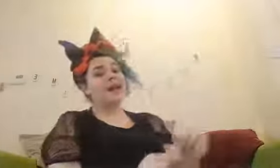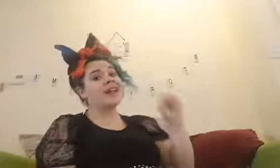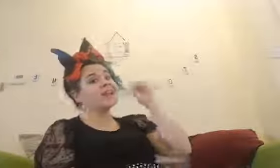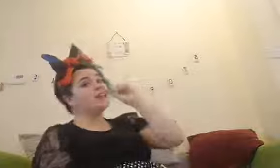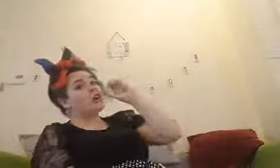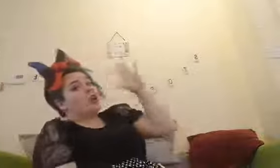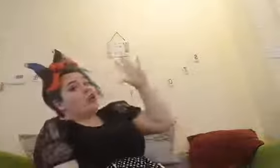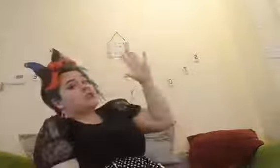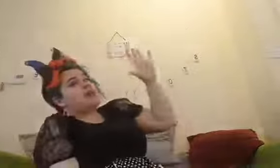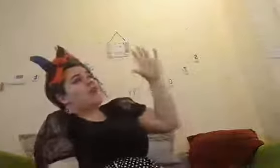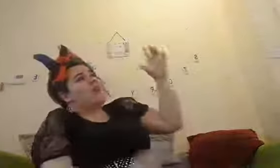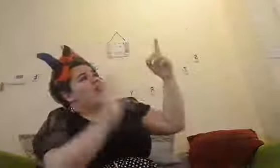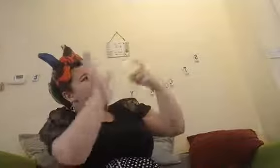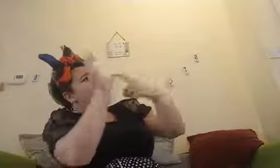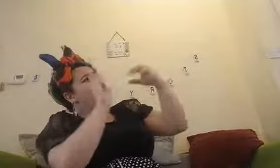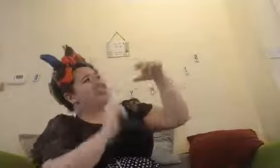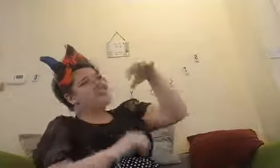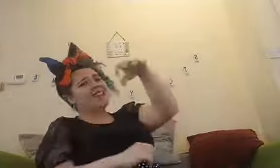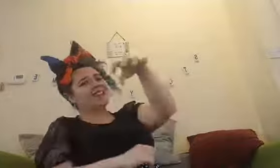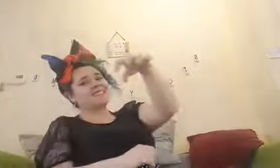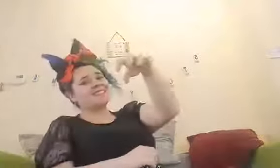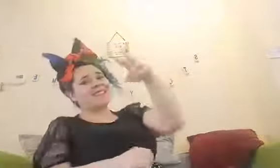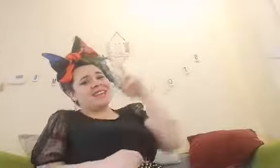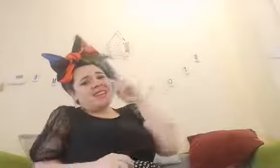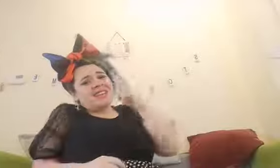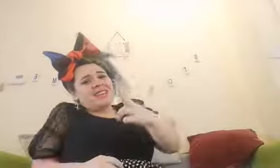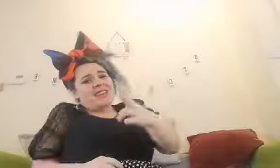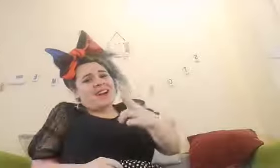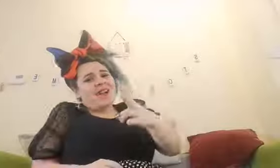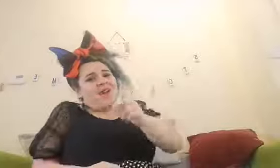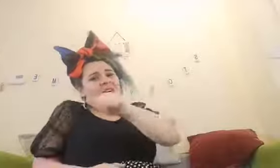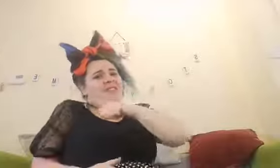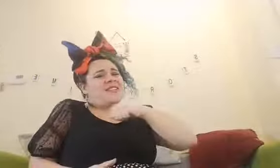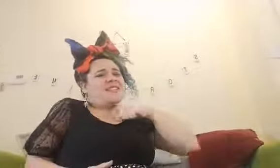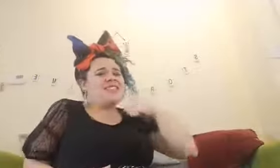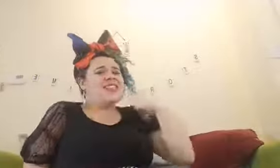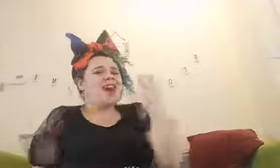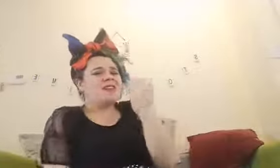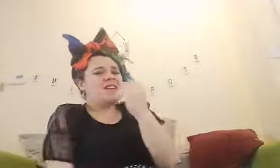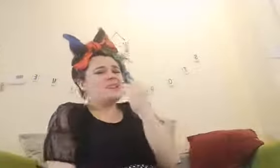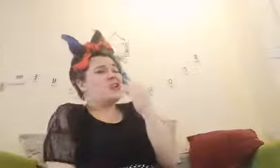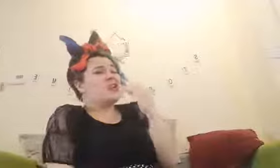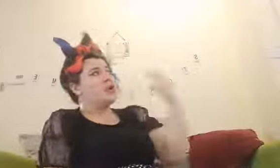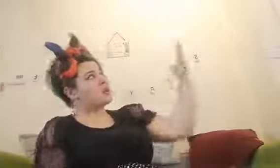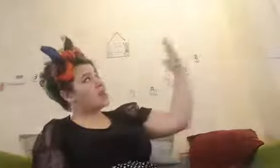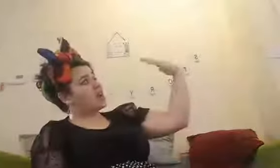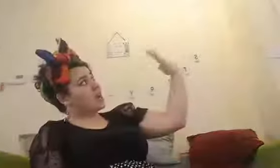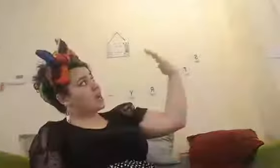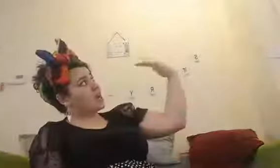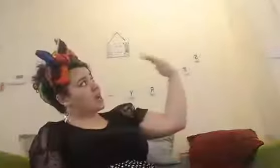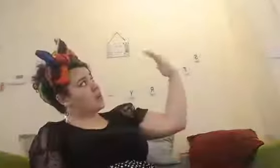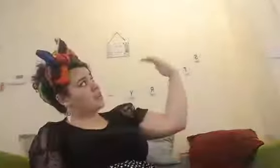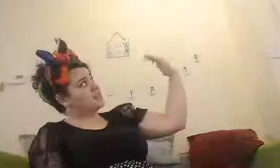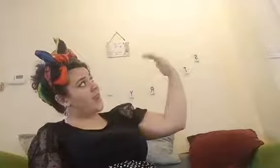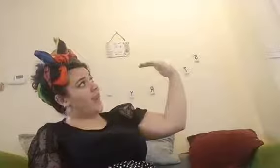And he called out, "Anansi, look at all this lovely food. Come on